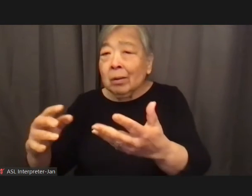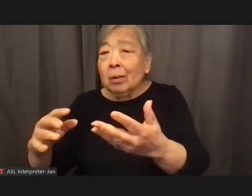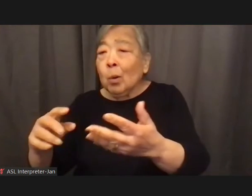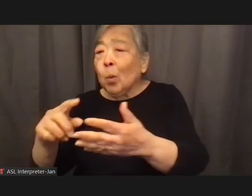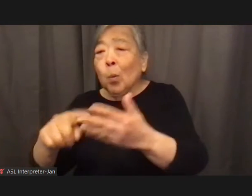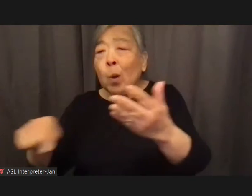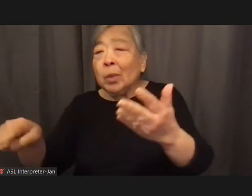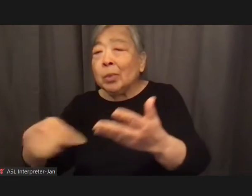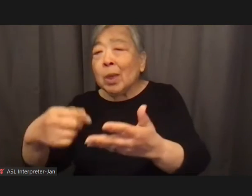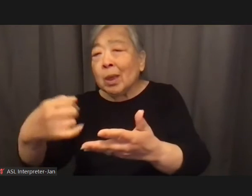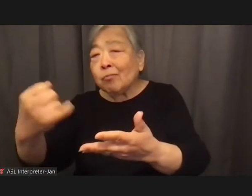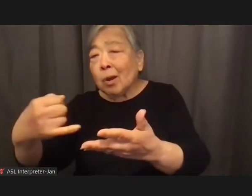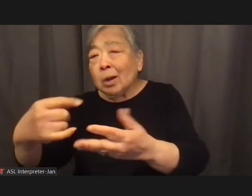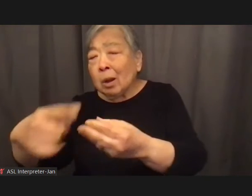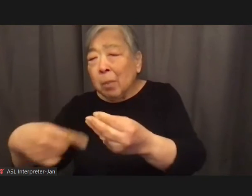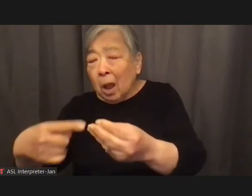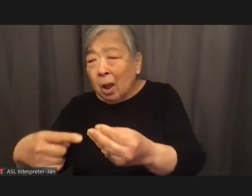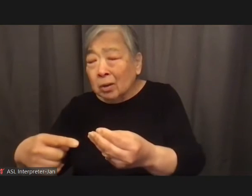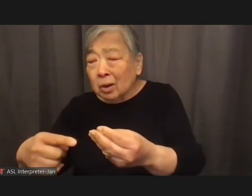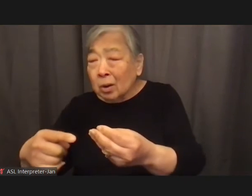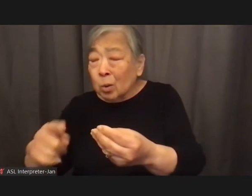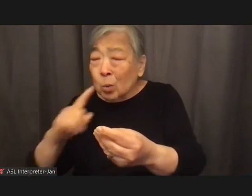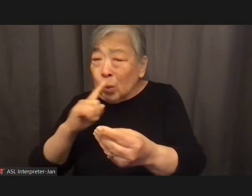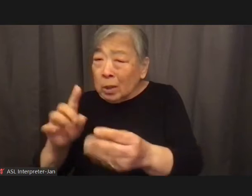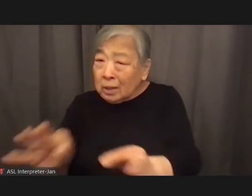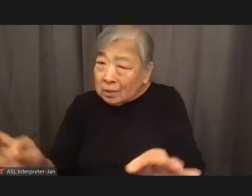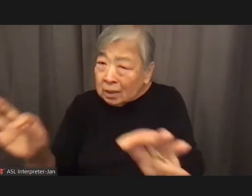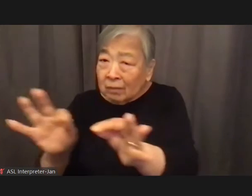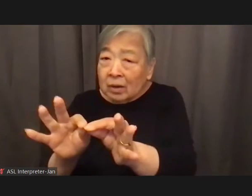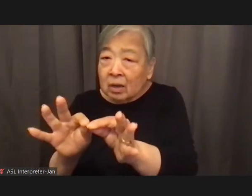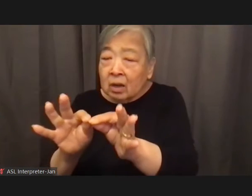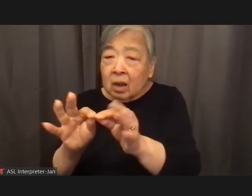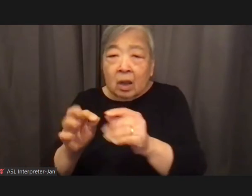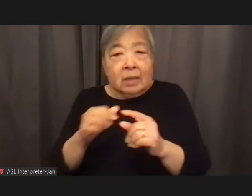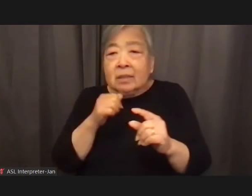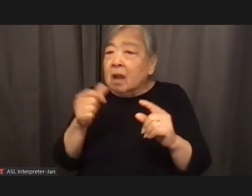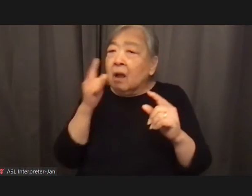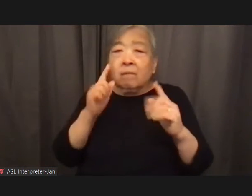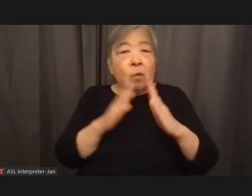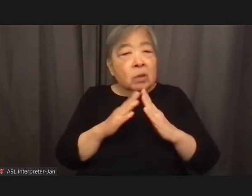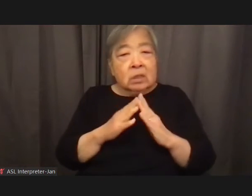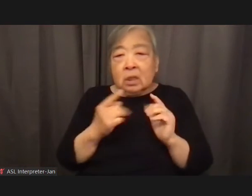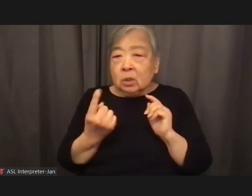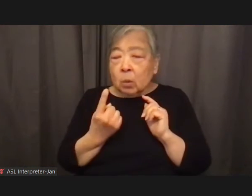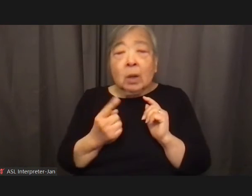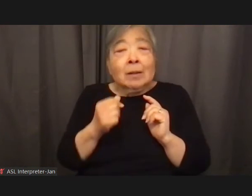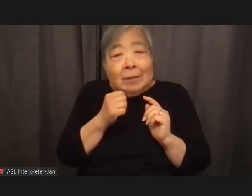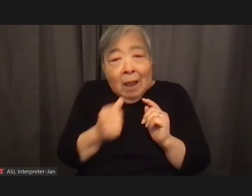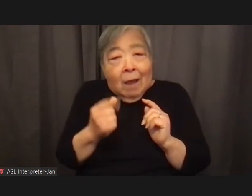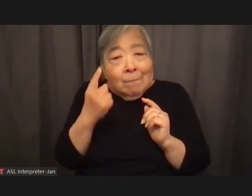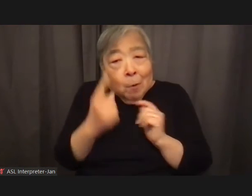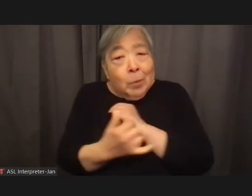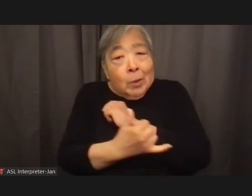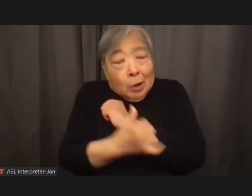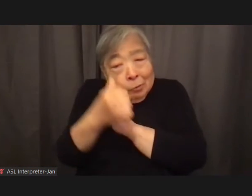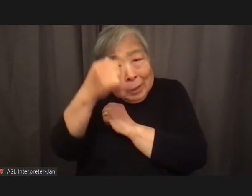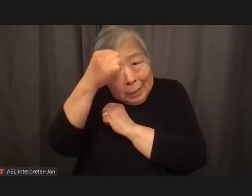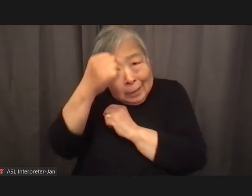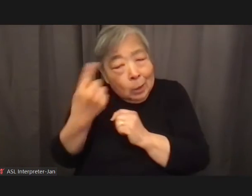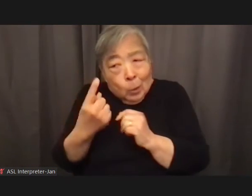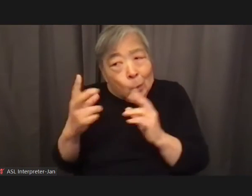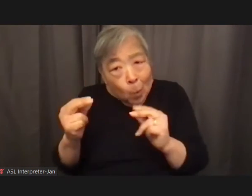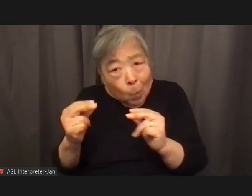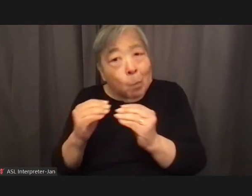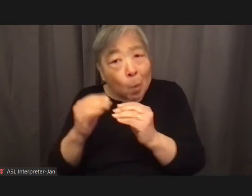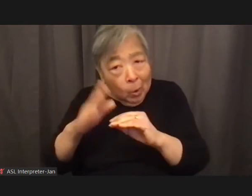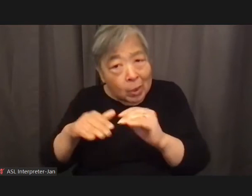are something so significant that it's not just for the Hamlet, it's not just for India, but it goes beyond. And they